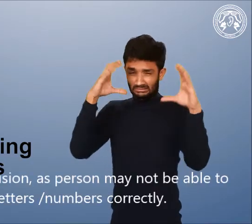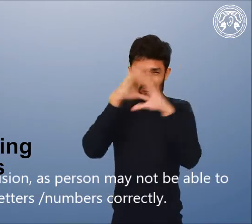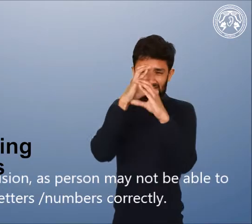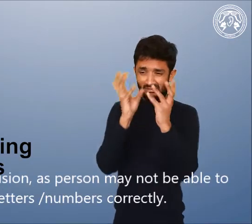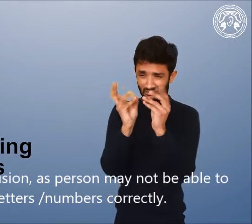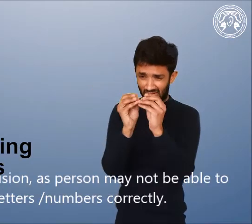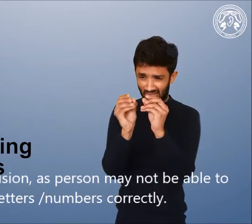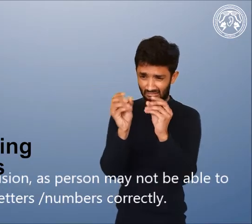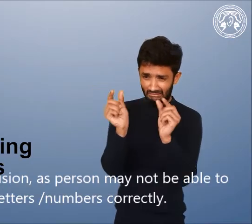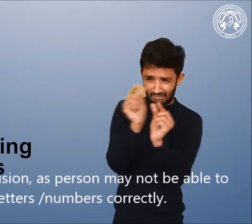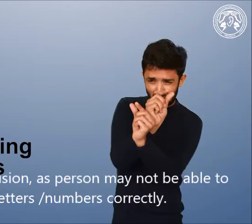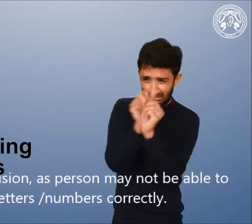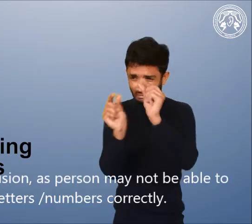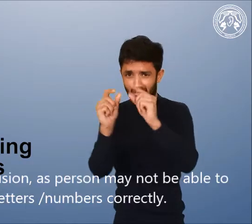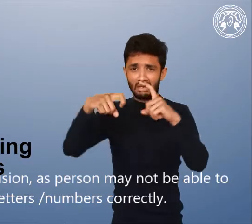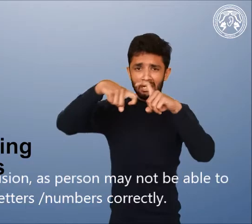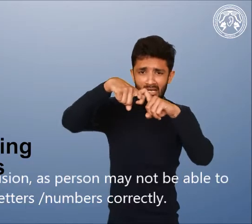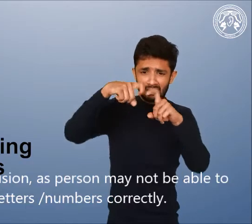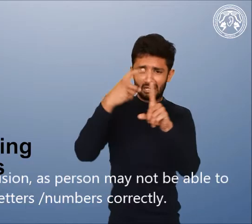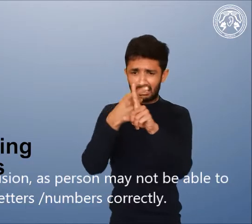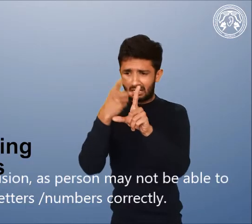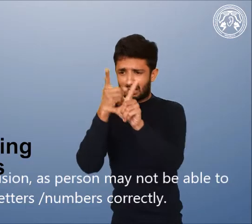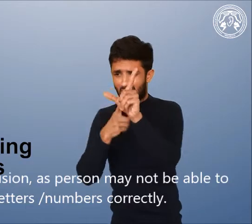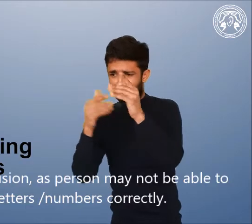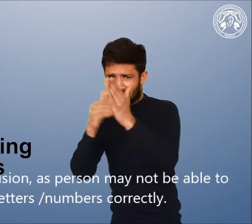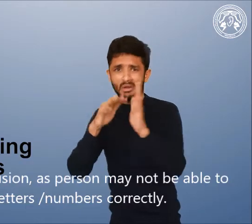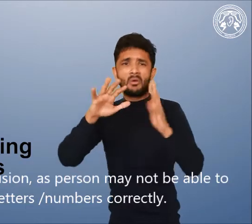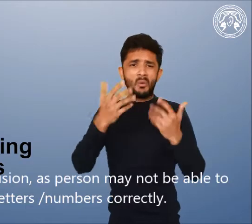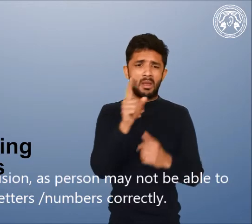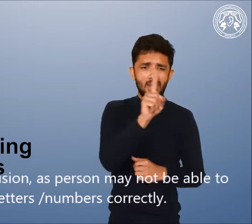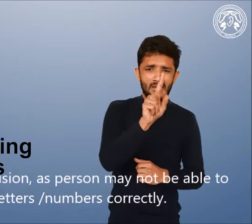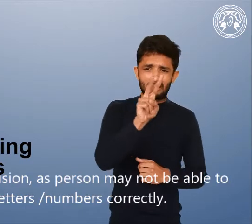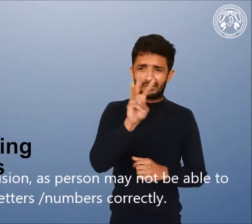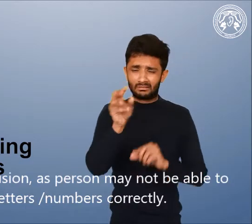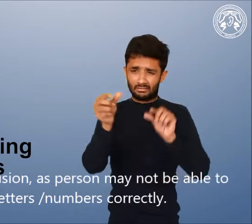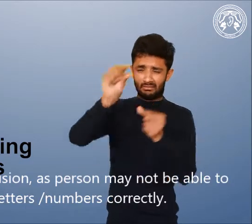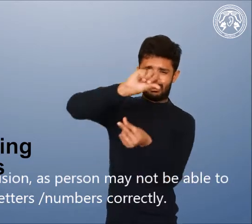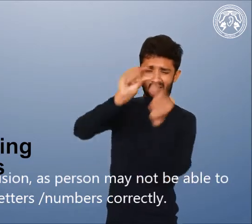It may cause confusion as person may not be able to identify letters and numbers correctly.